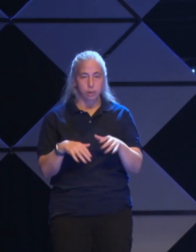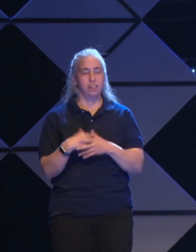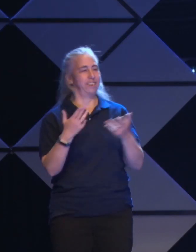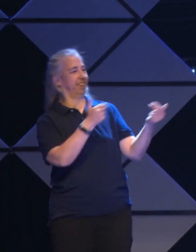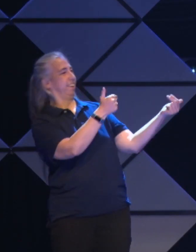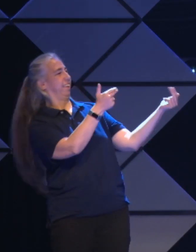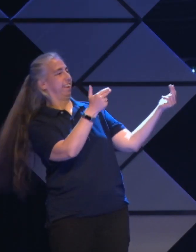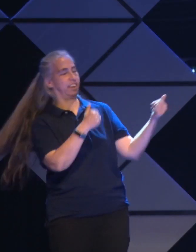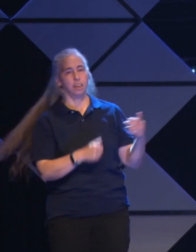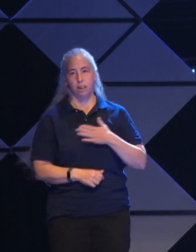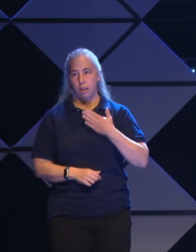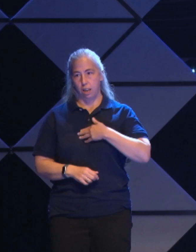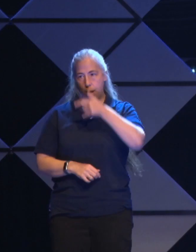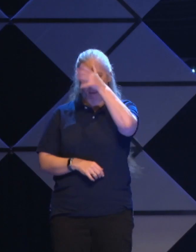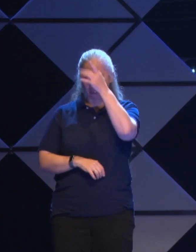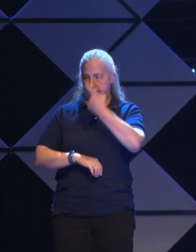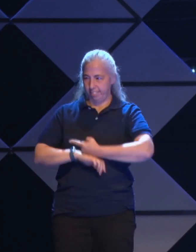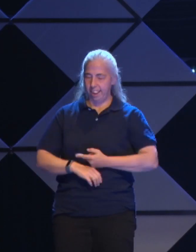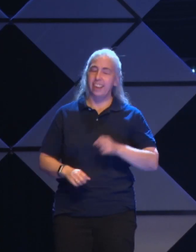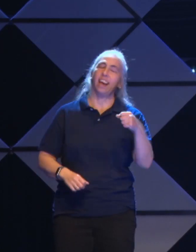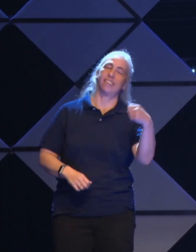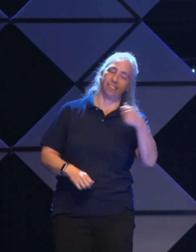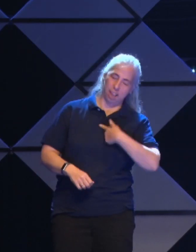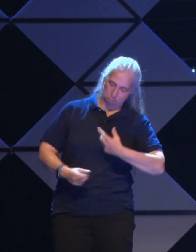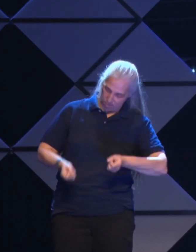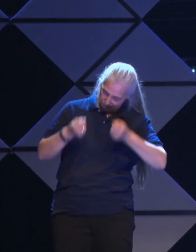Happy Father's Day. So,